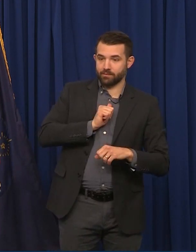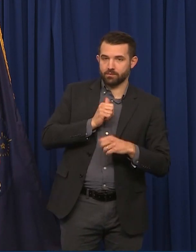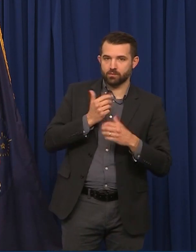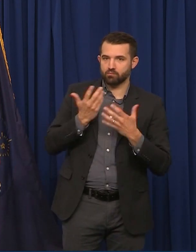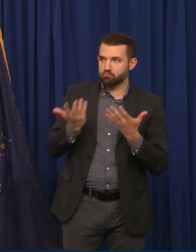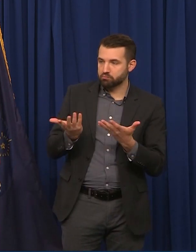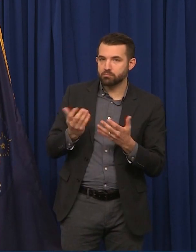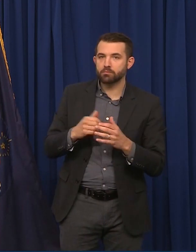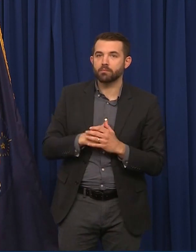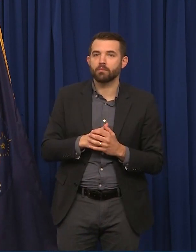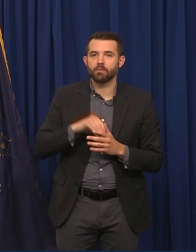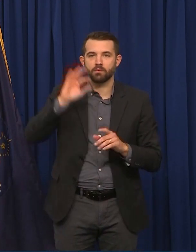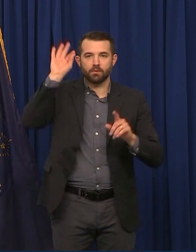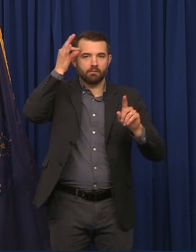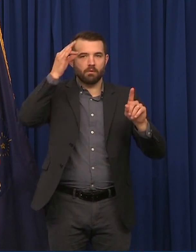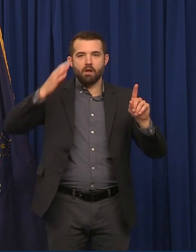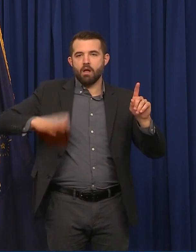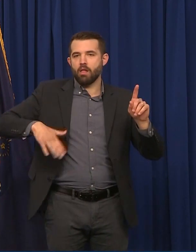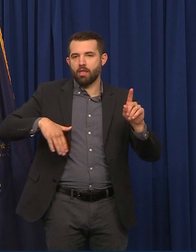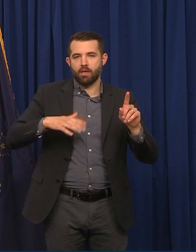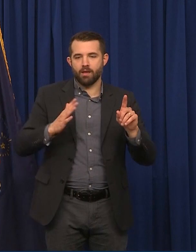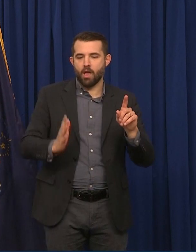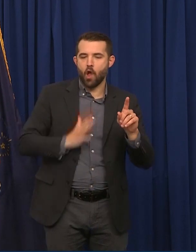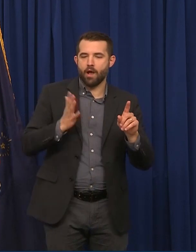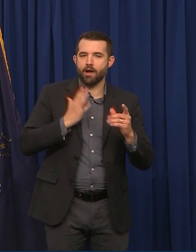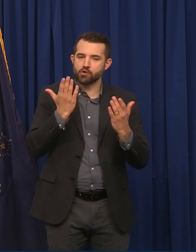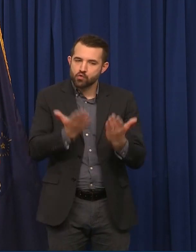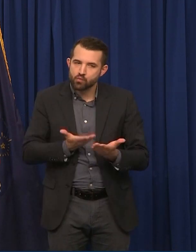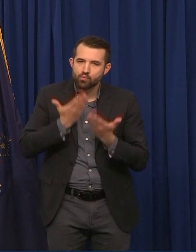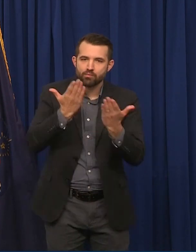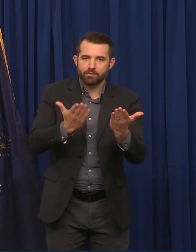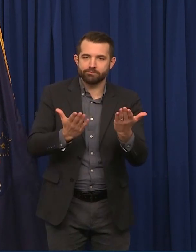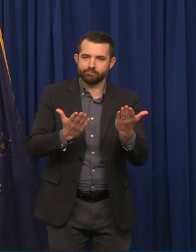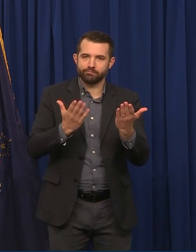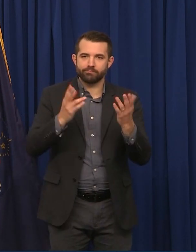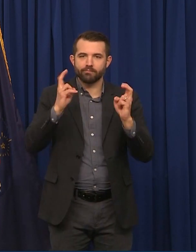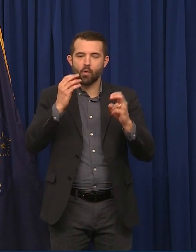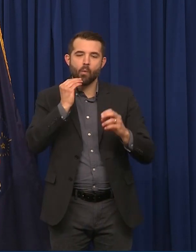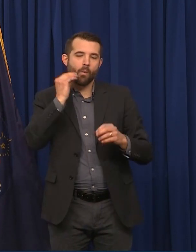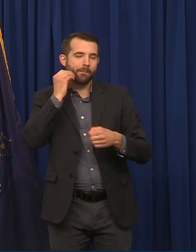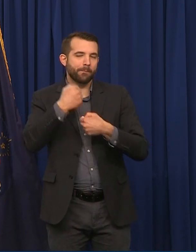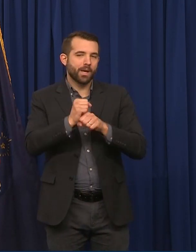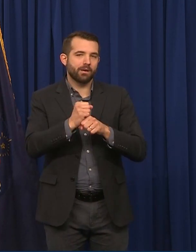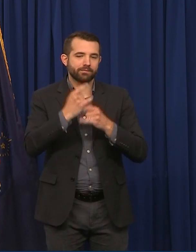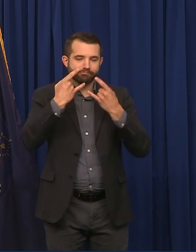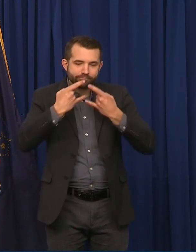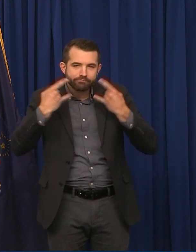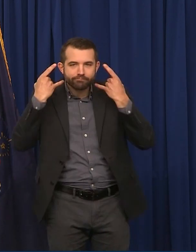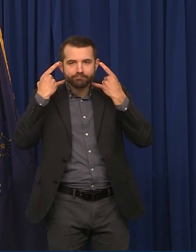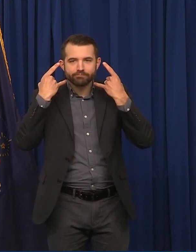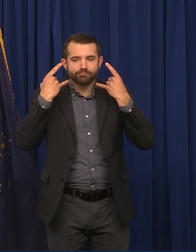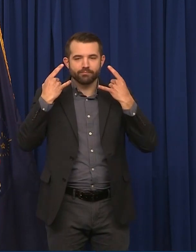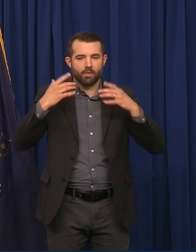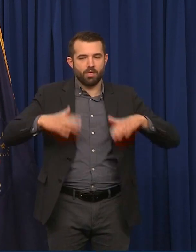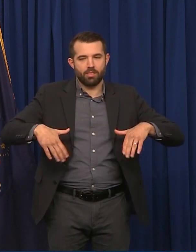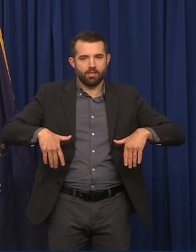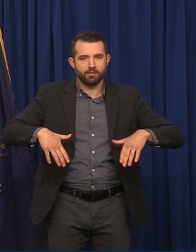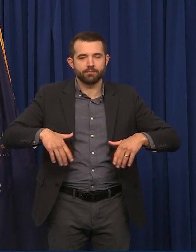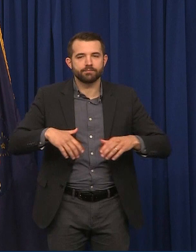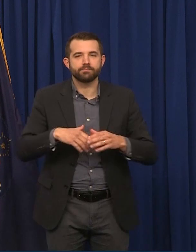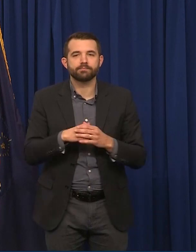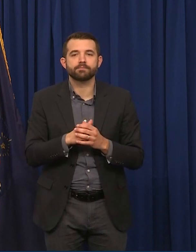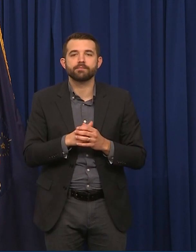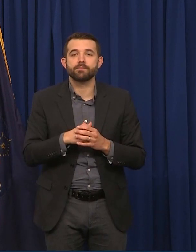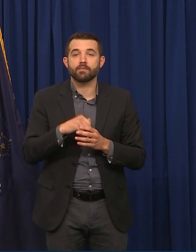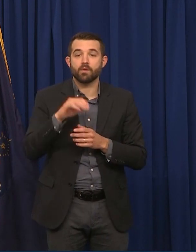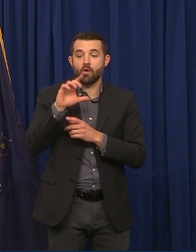official recommendations, and so I would reserve comment on those until they come out. But what I can say about cloth